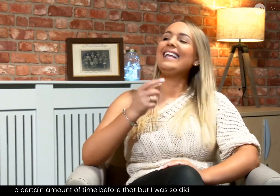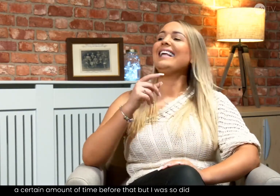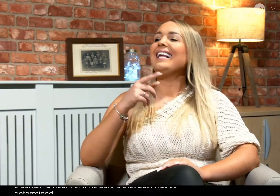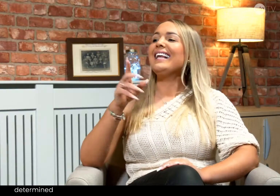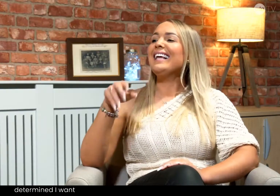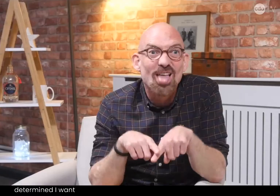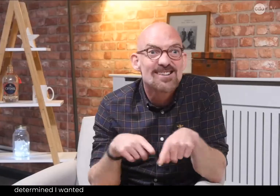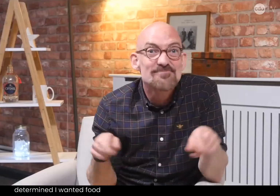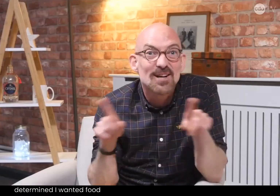starving.